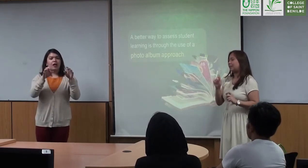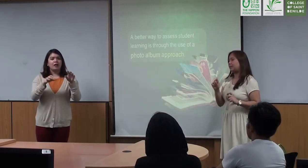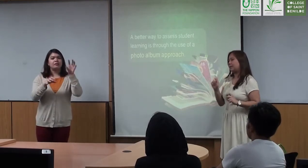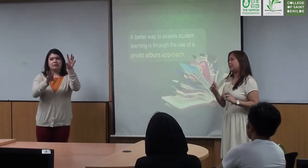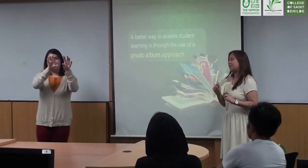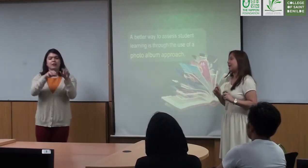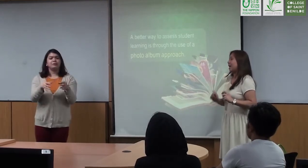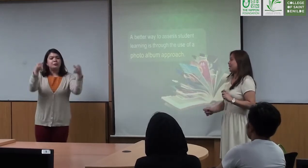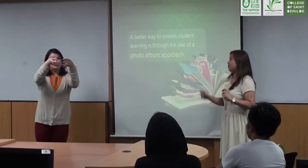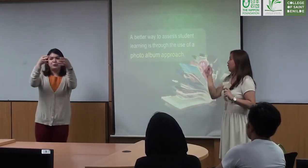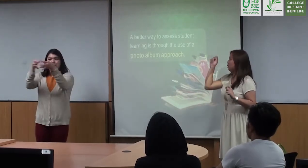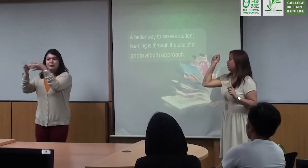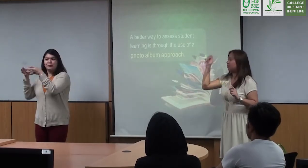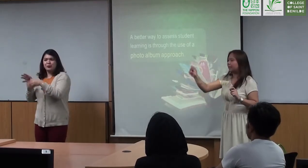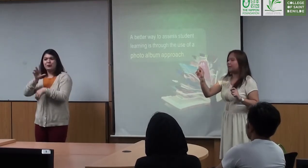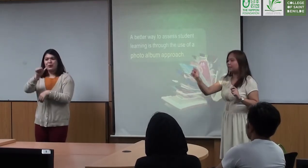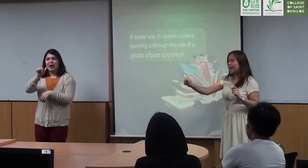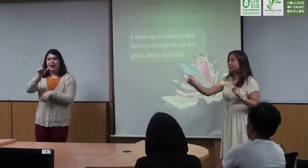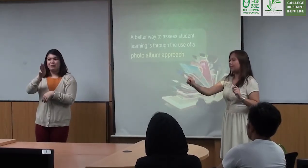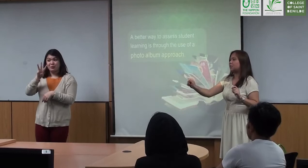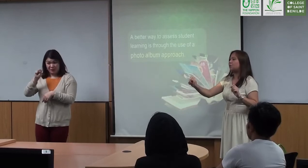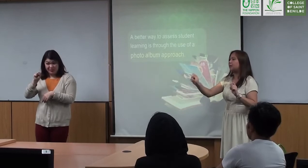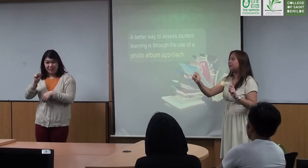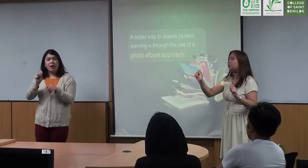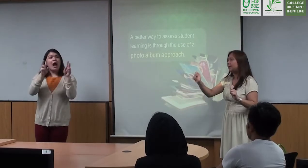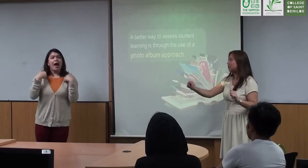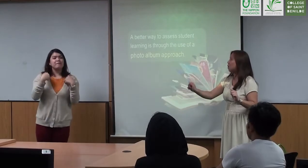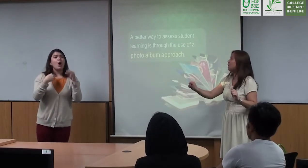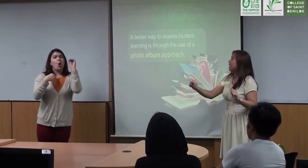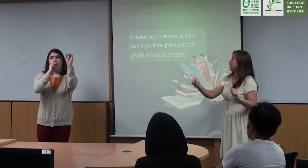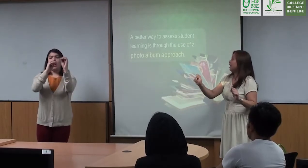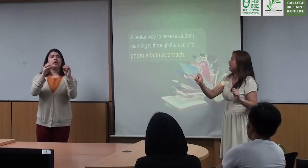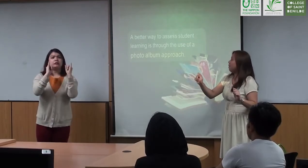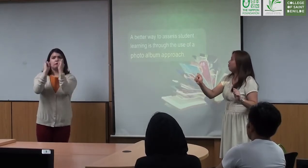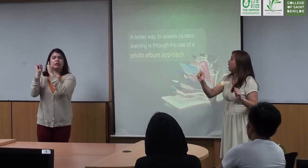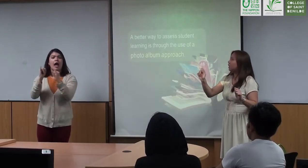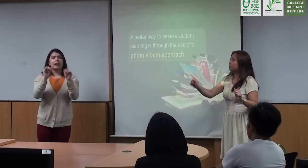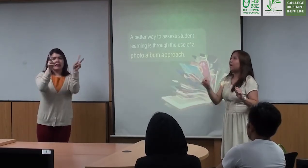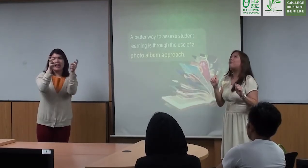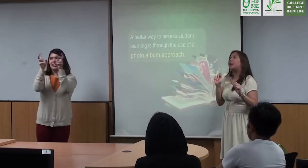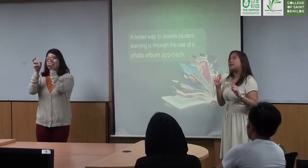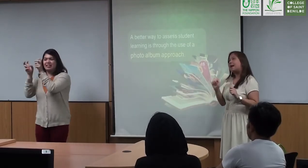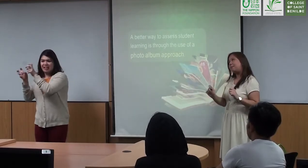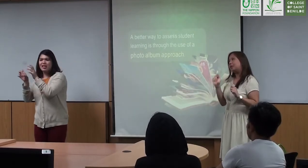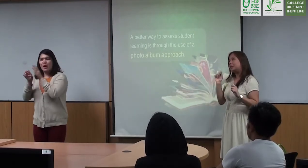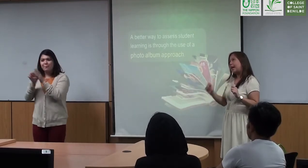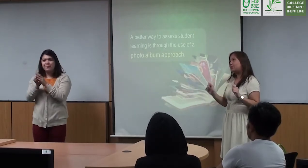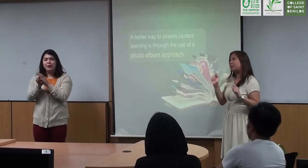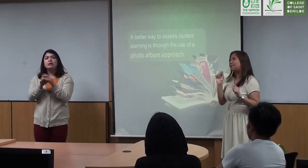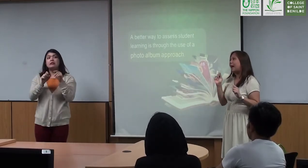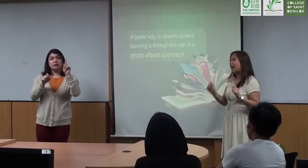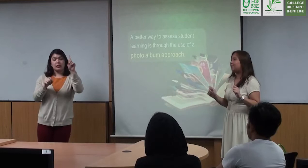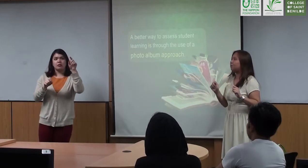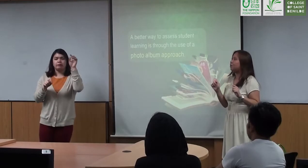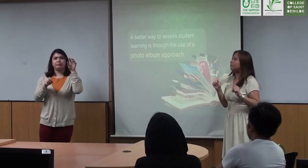doon with titles. And then we're going to click on the title. So we know that we are looking, for example,